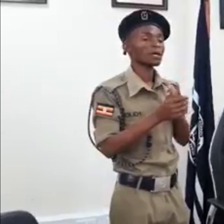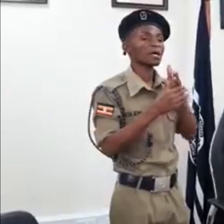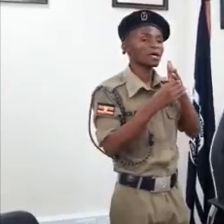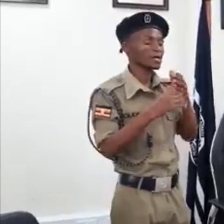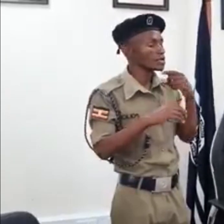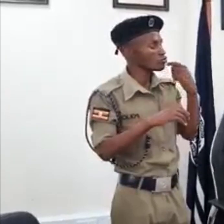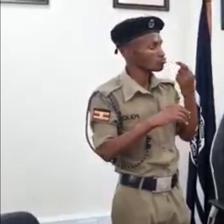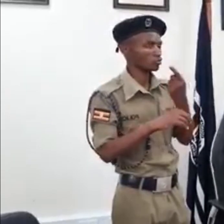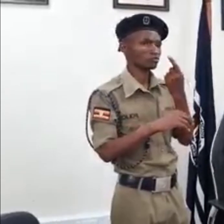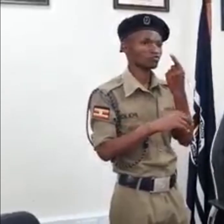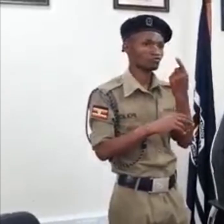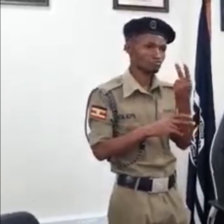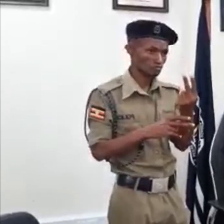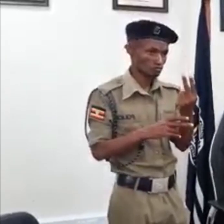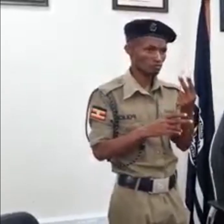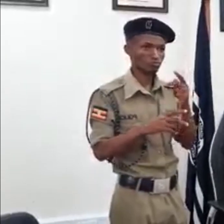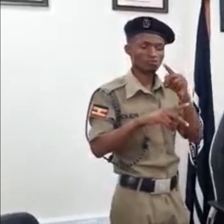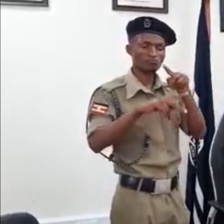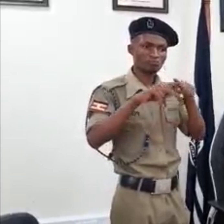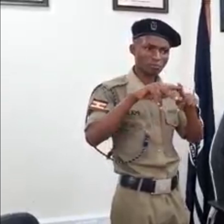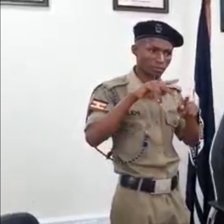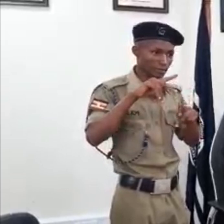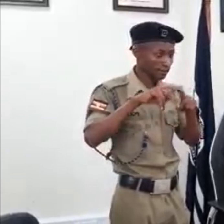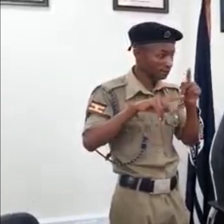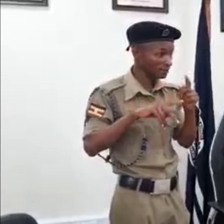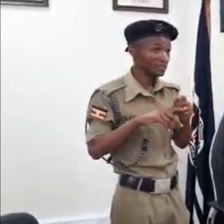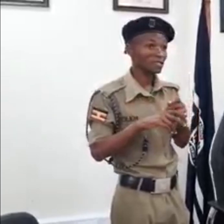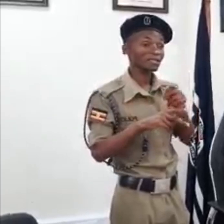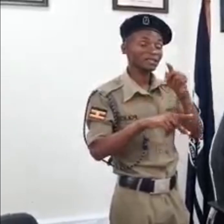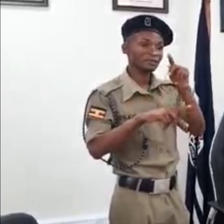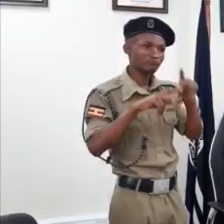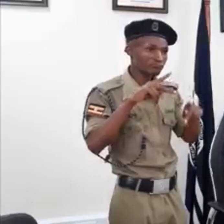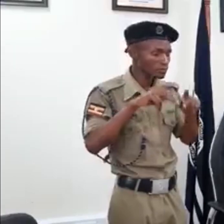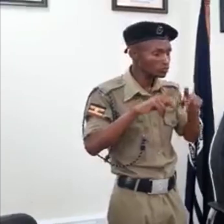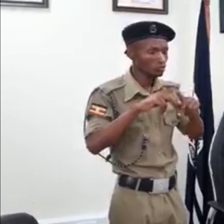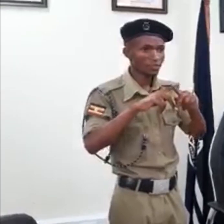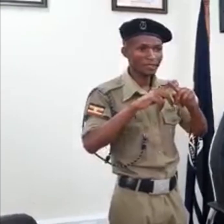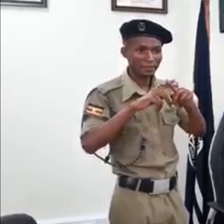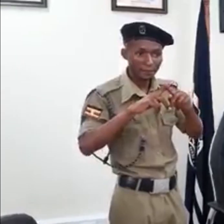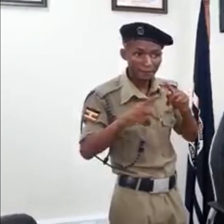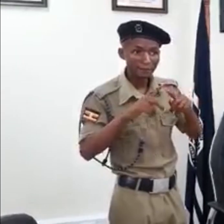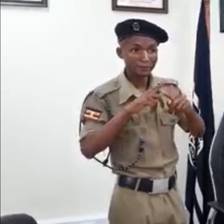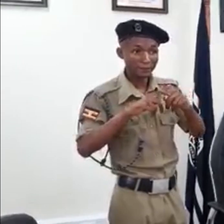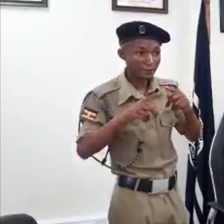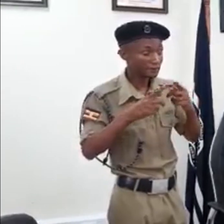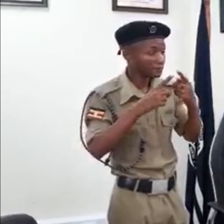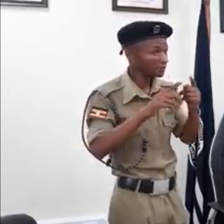two politicians that their victims were hacked and beaten to death.